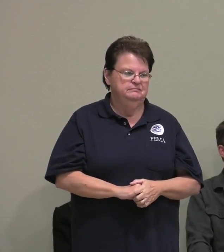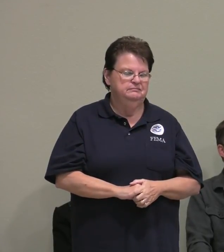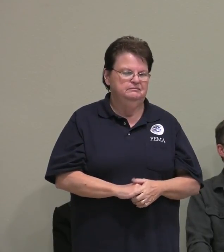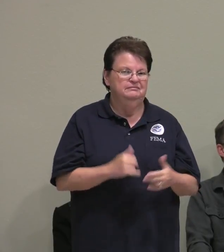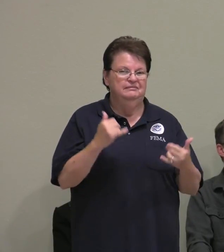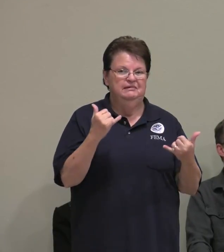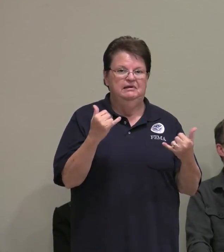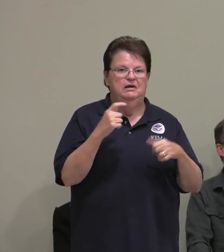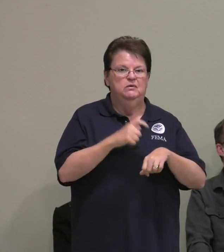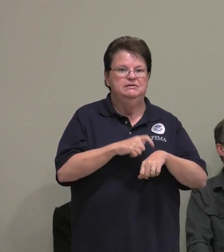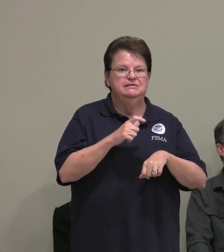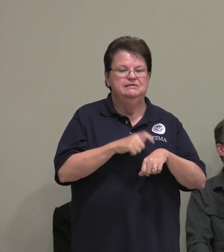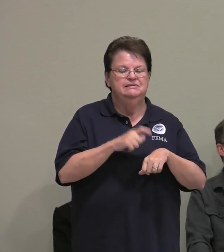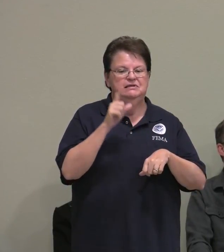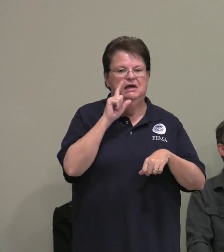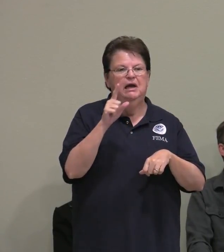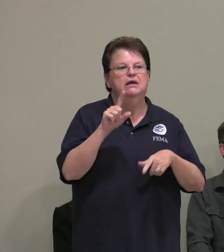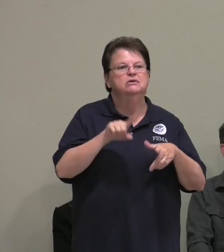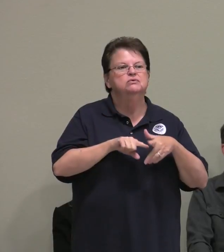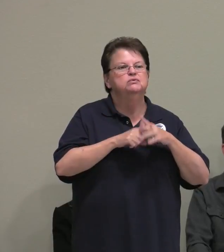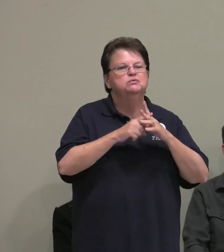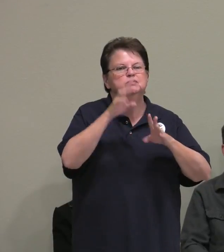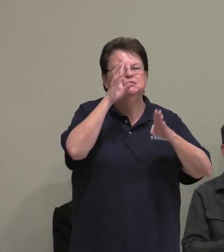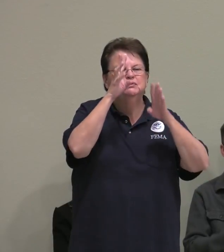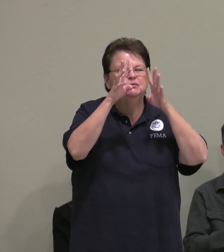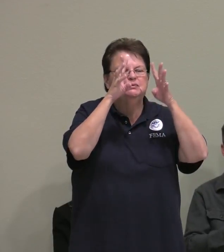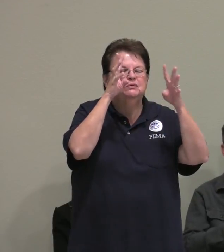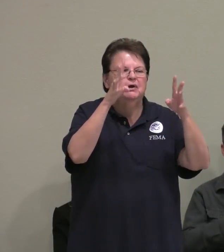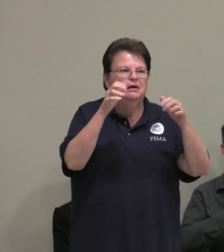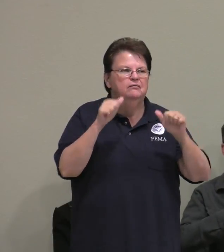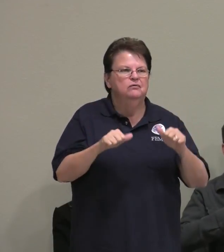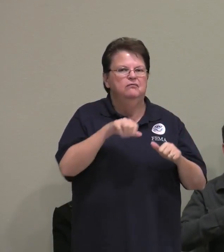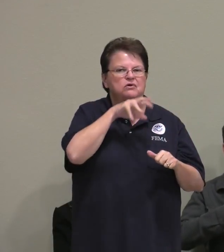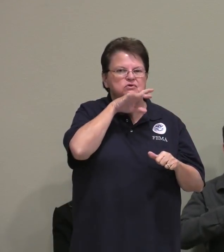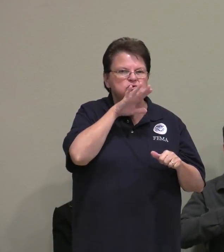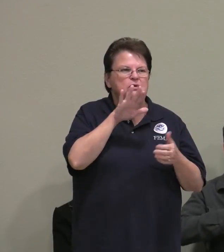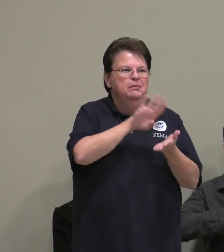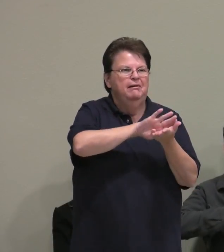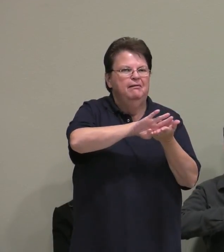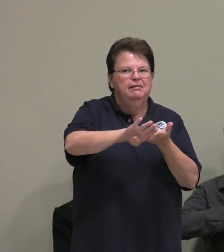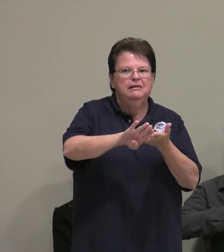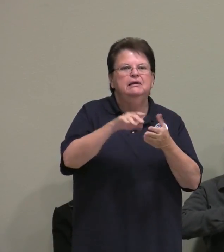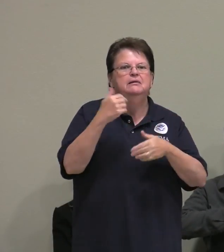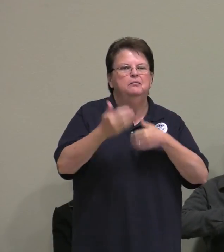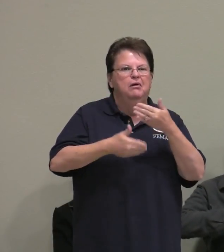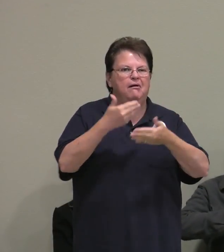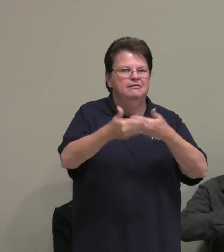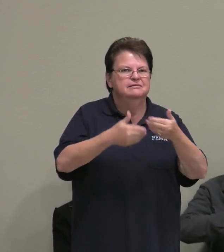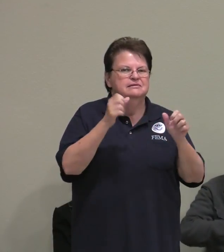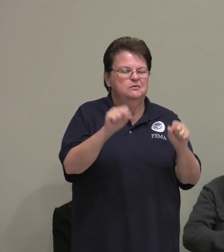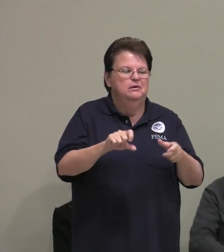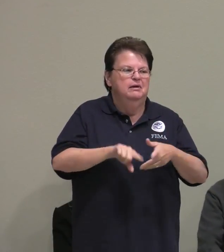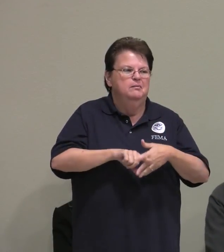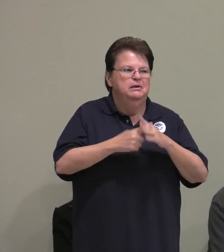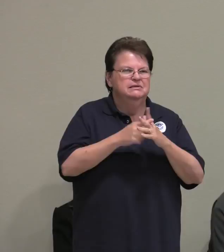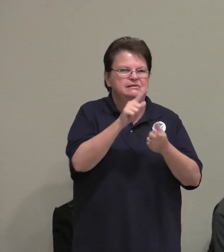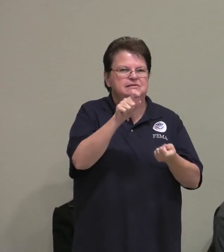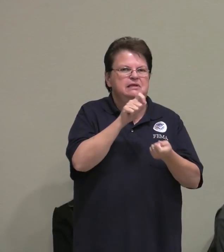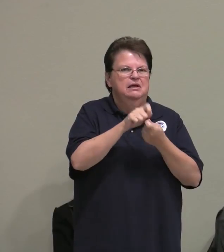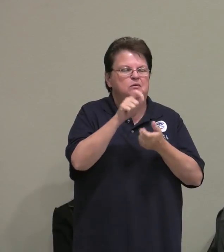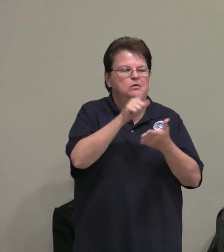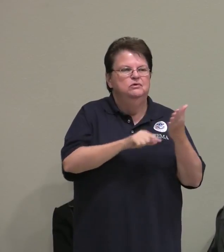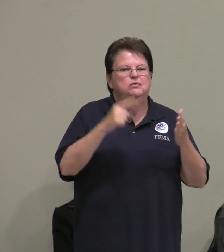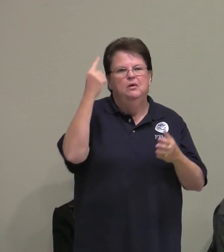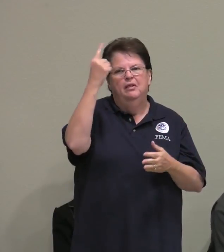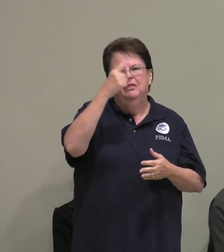Now is the time to innovate and be creative. We have a very dirty but cleanable slate, so to speak. What exactly are you doing to